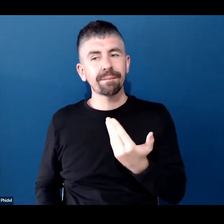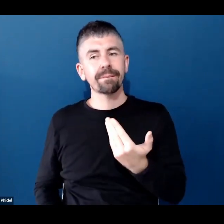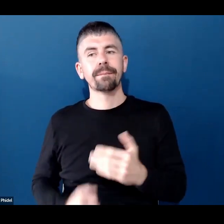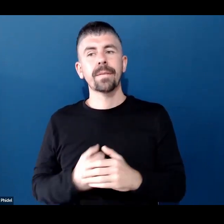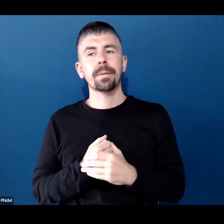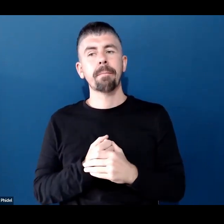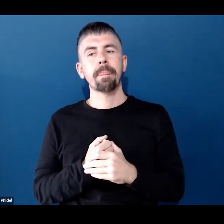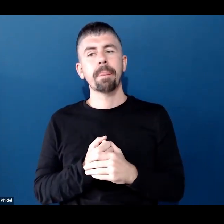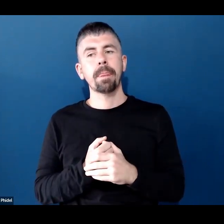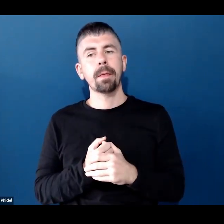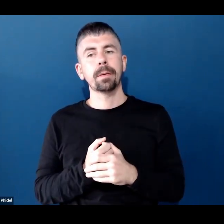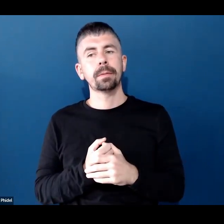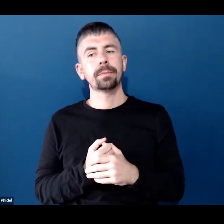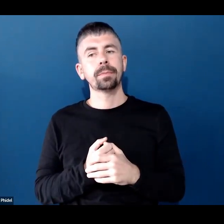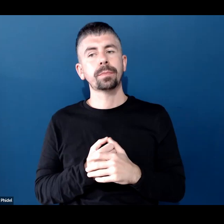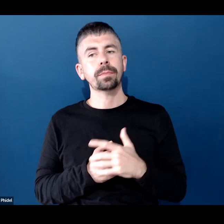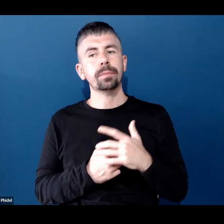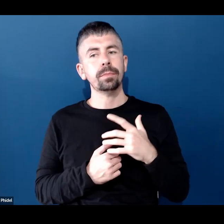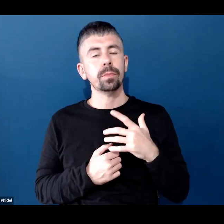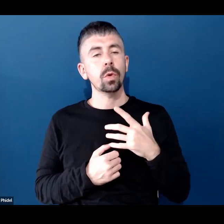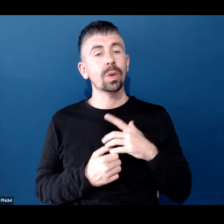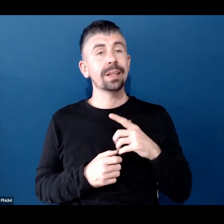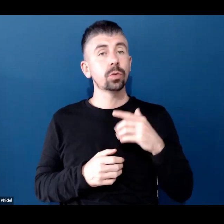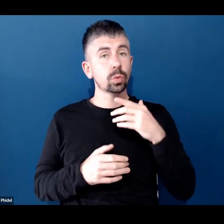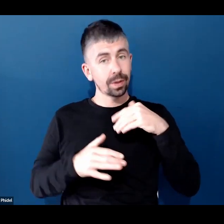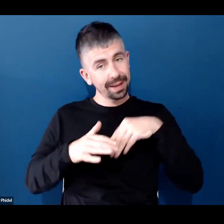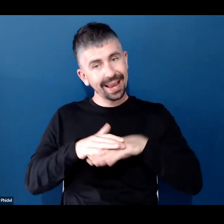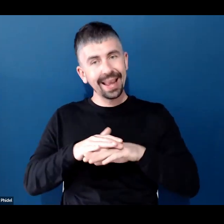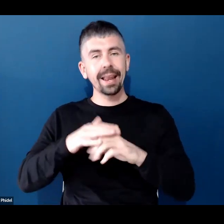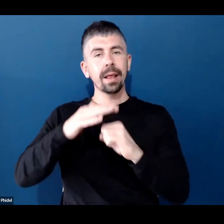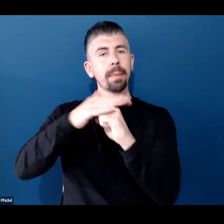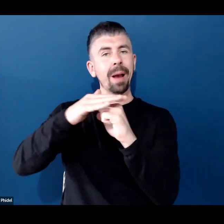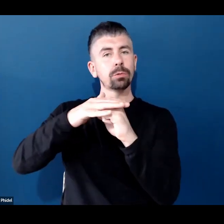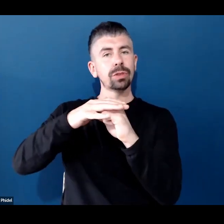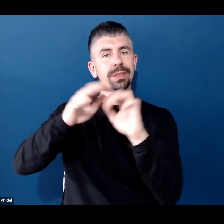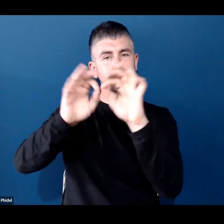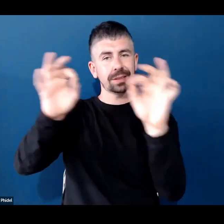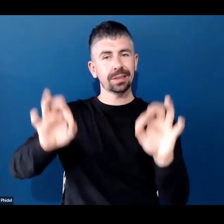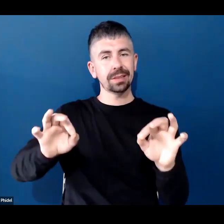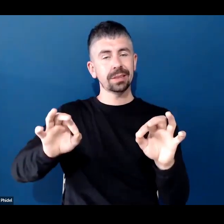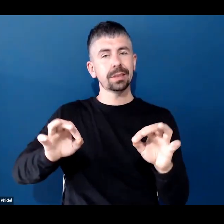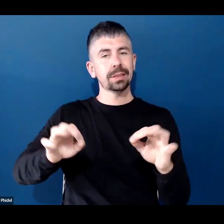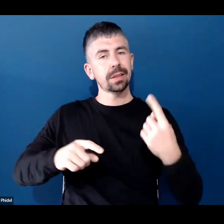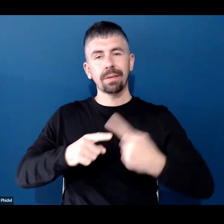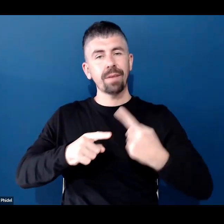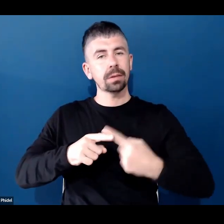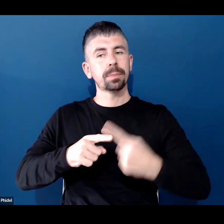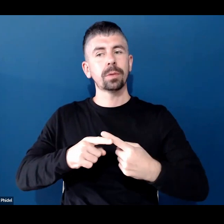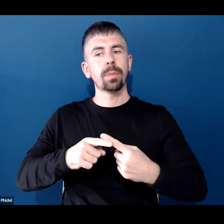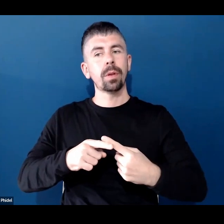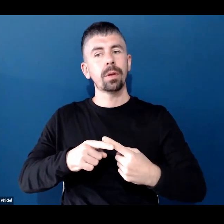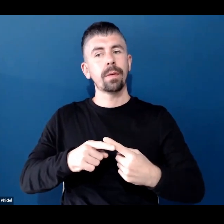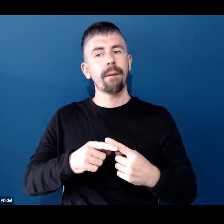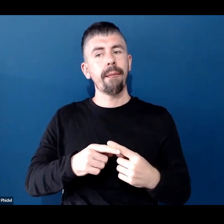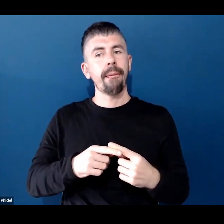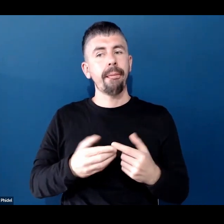year. What we need is to get back within planetary boundaries fast enough, or should I say, as fast as possible, for equity